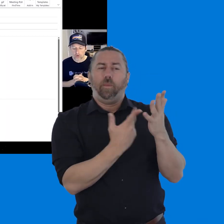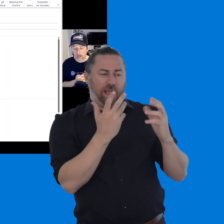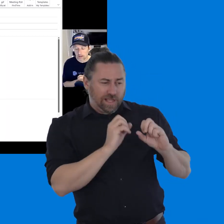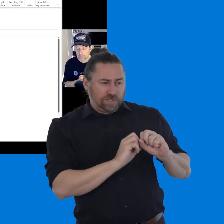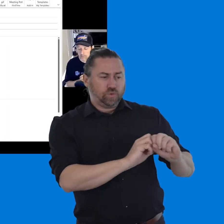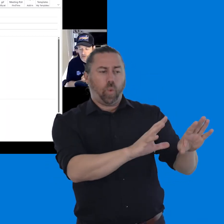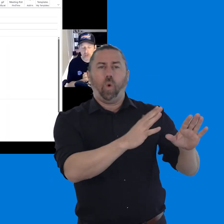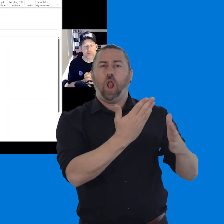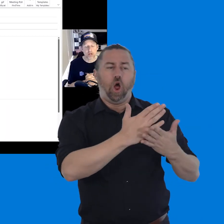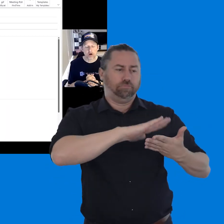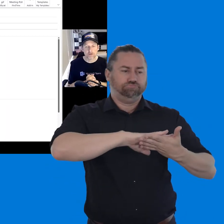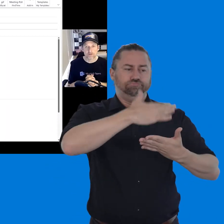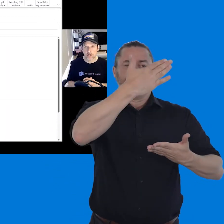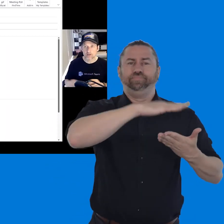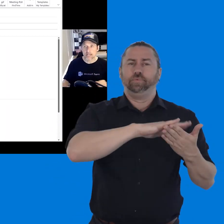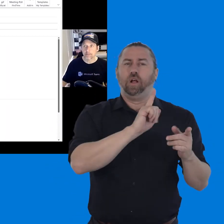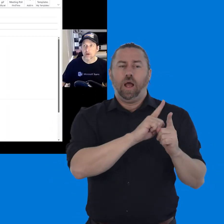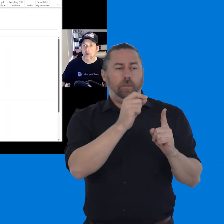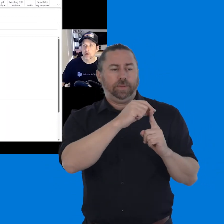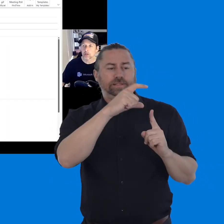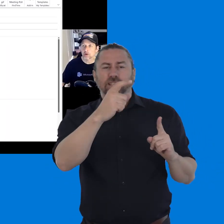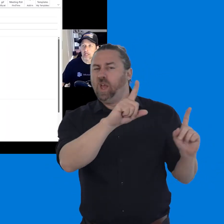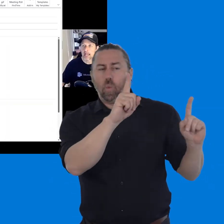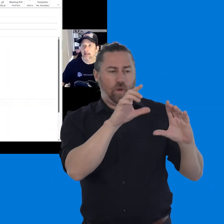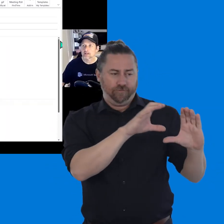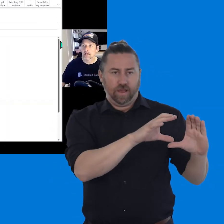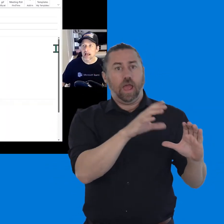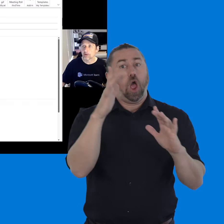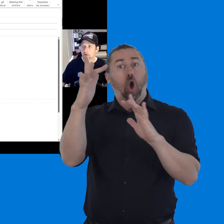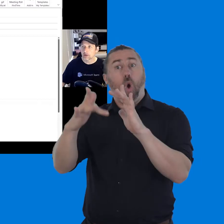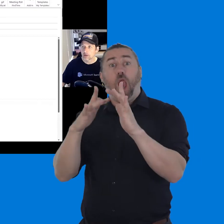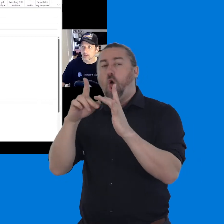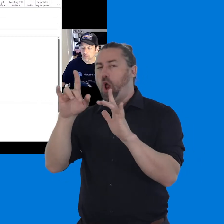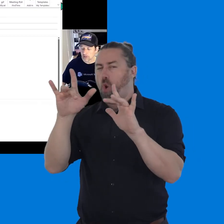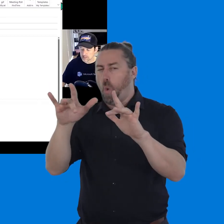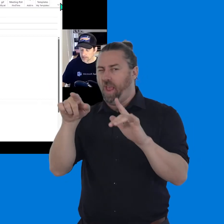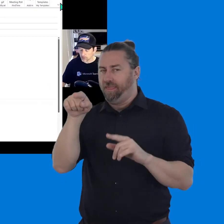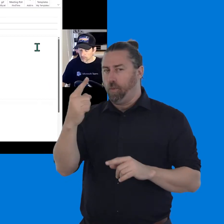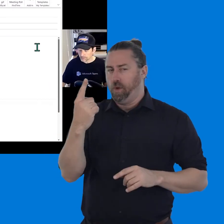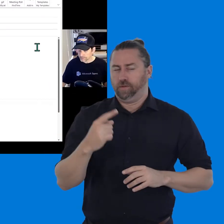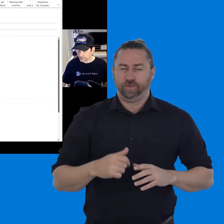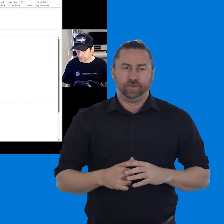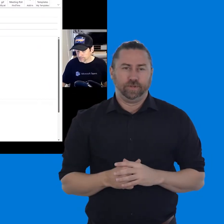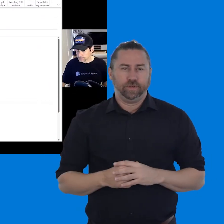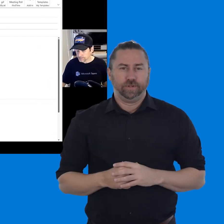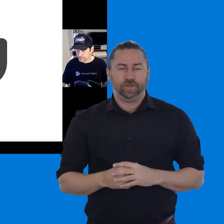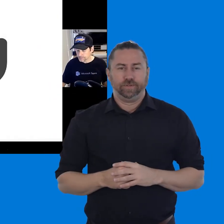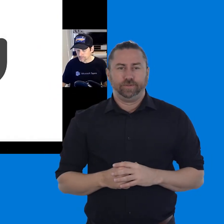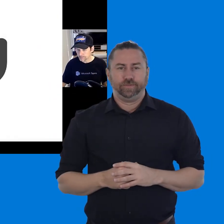Windows for, the Office for Windows app when you're looking at Outlook, for example.